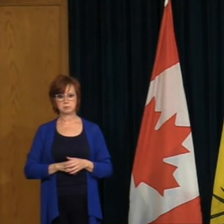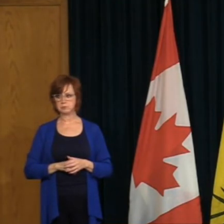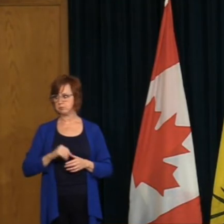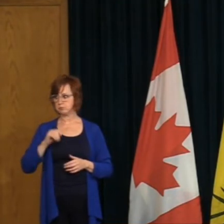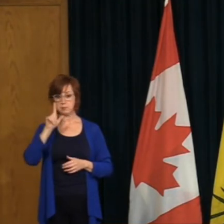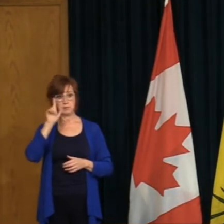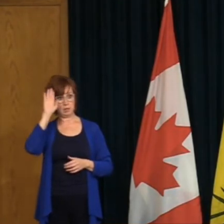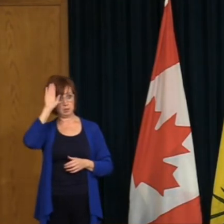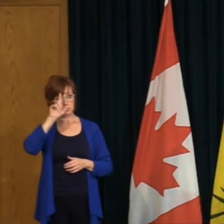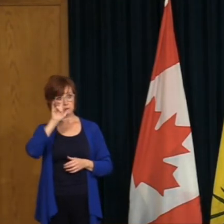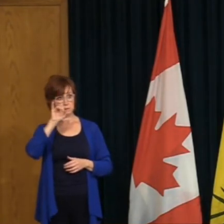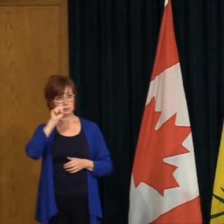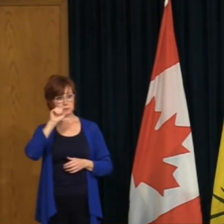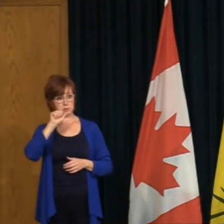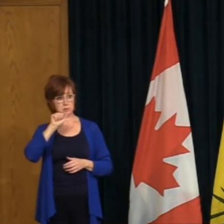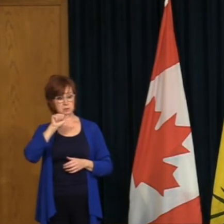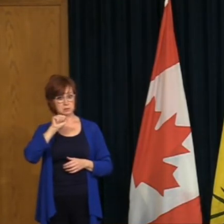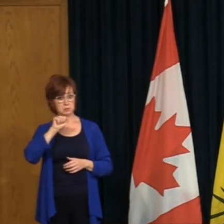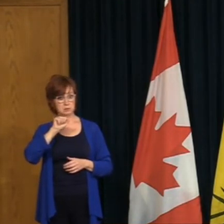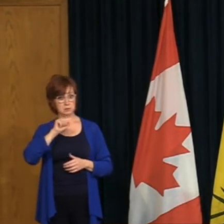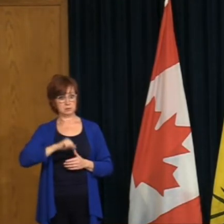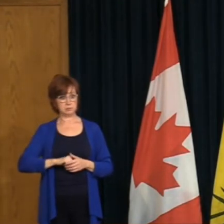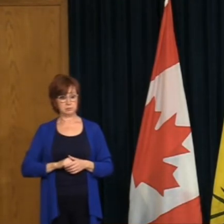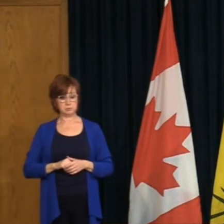Lisa, are you there?